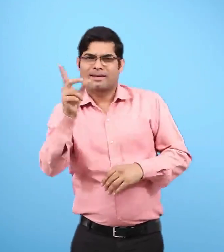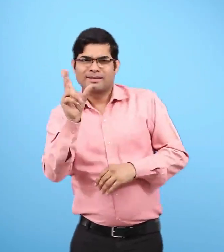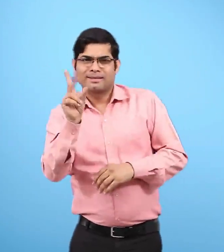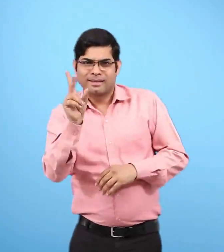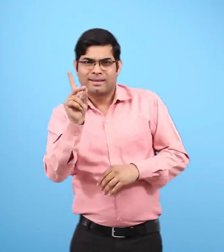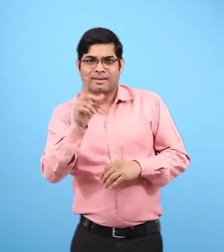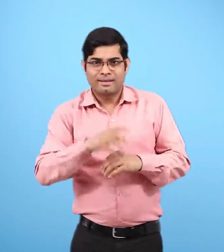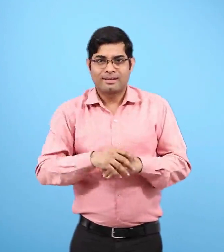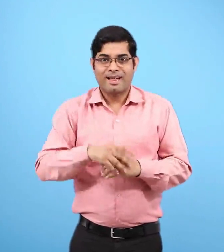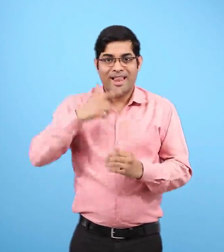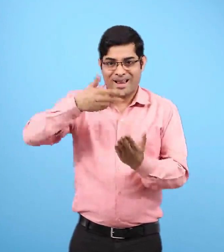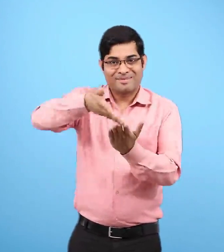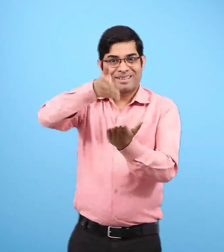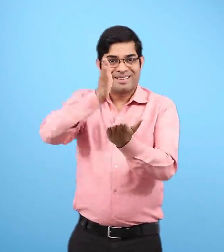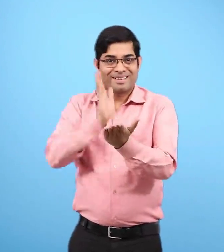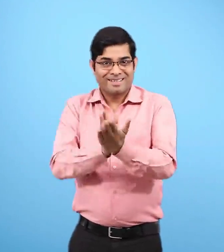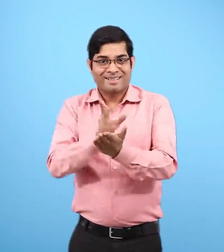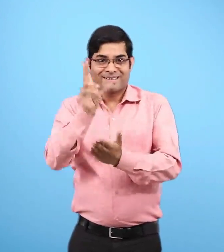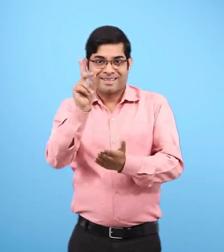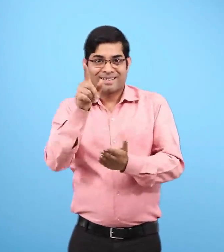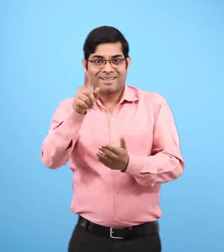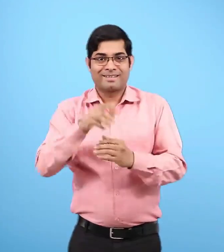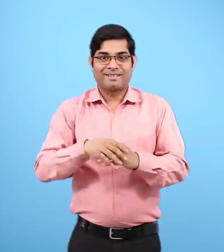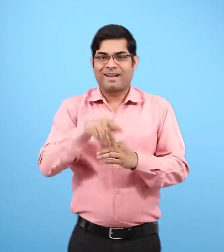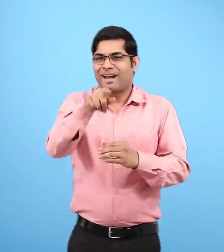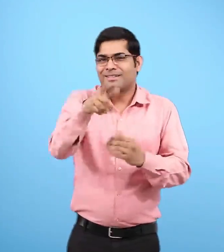Watermelon 2 is as big as your arm.